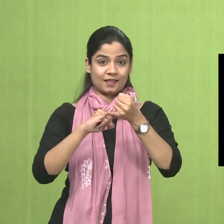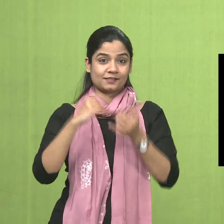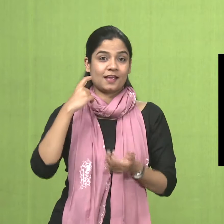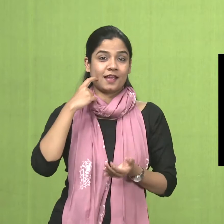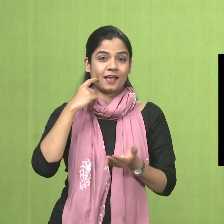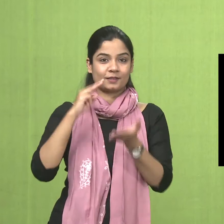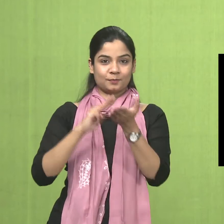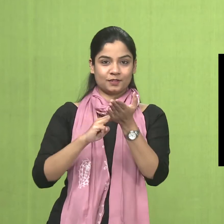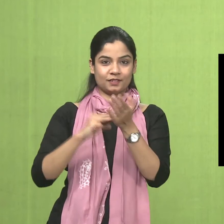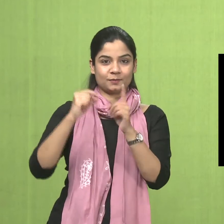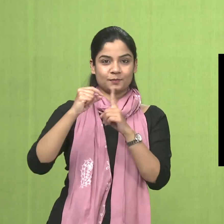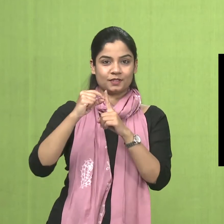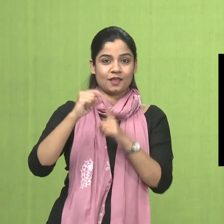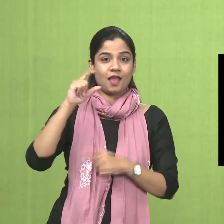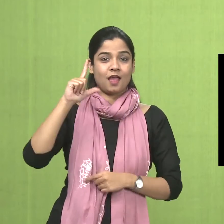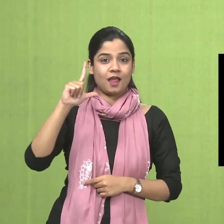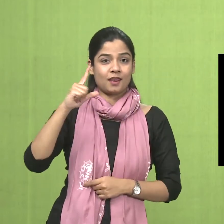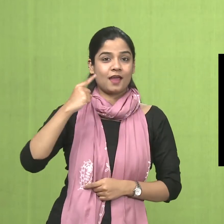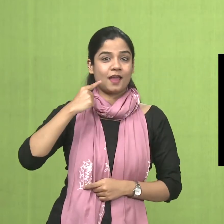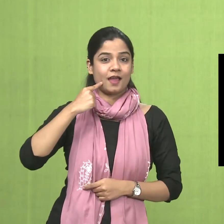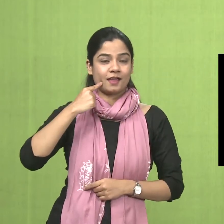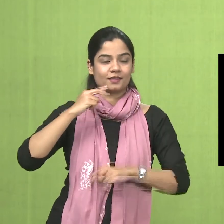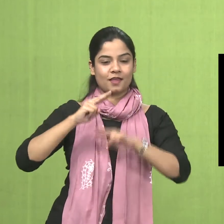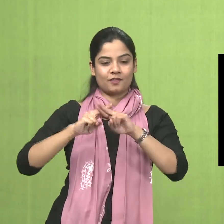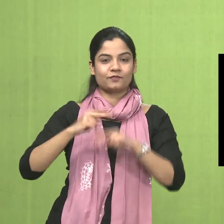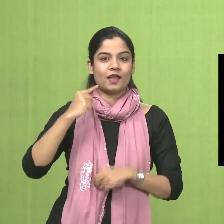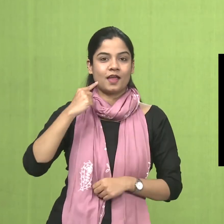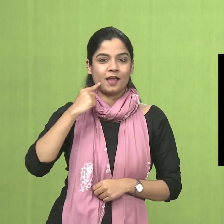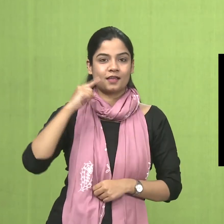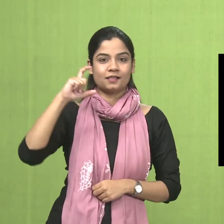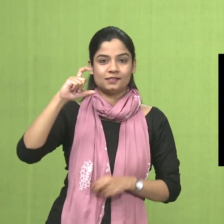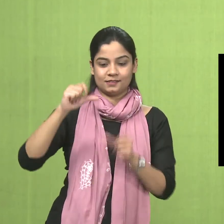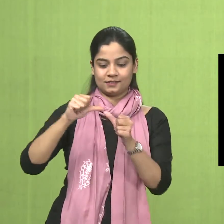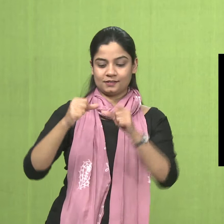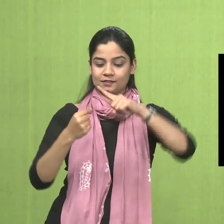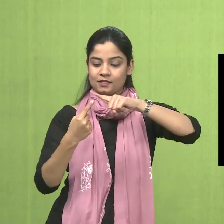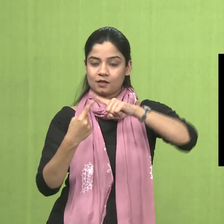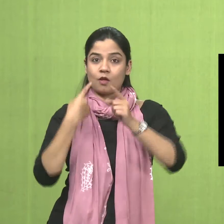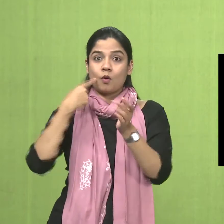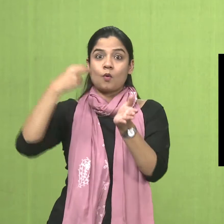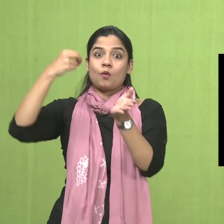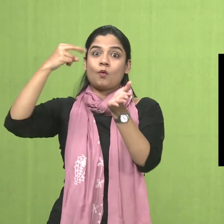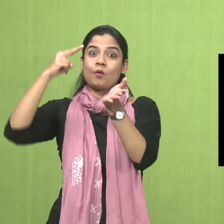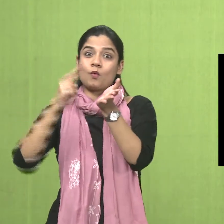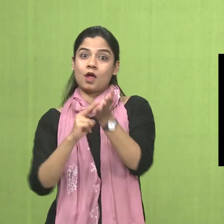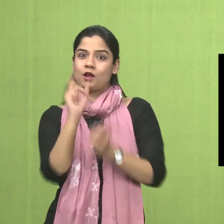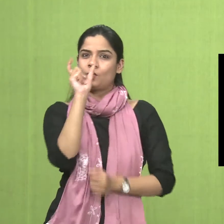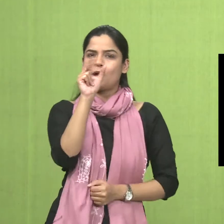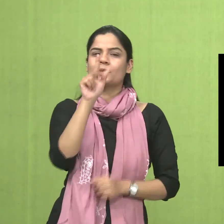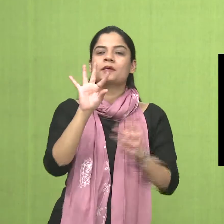Simplification, the process of making something simpler or easier to understand, We'll discuss more about simplification